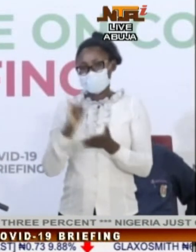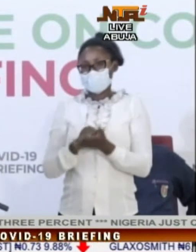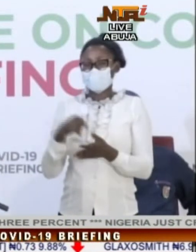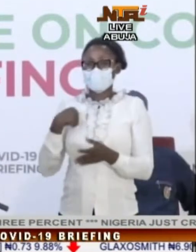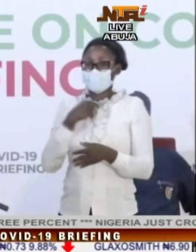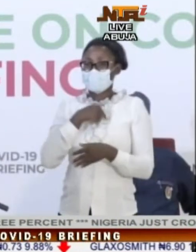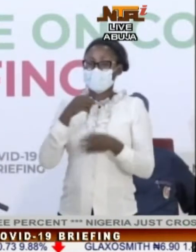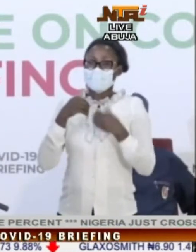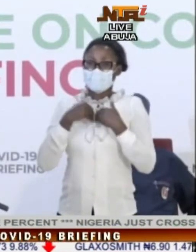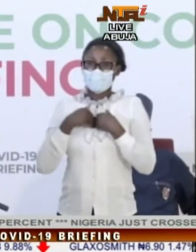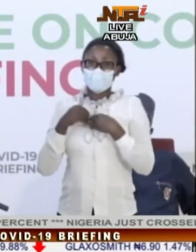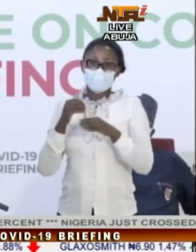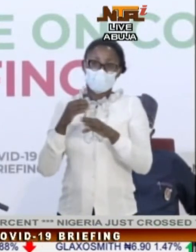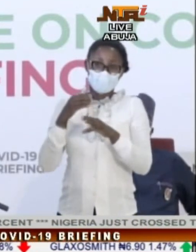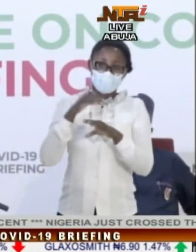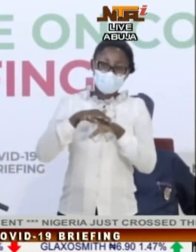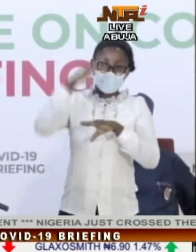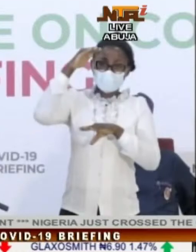millionth test